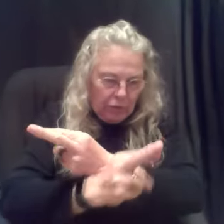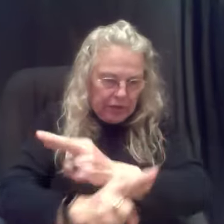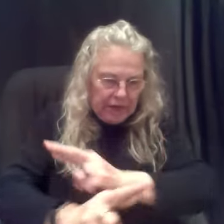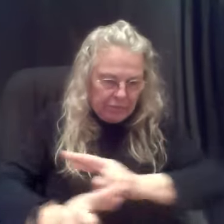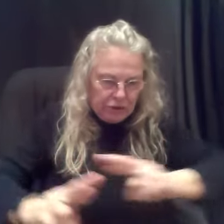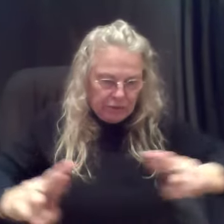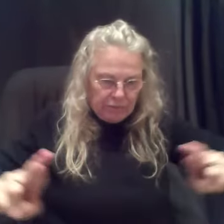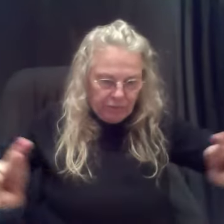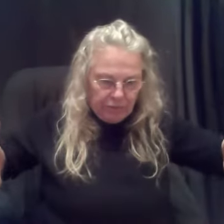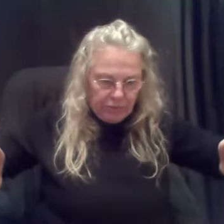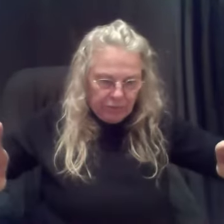Redemption.